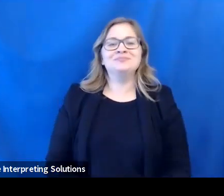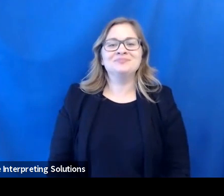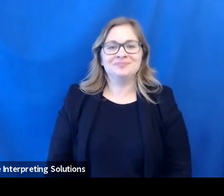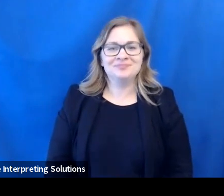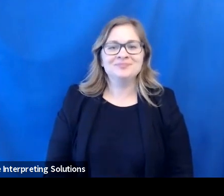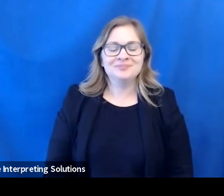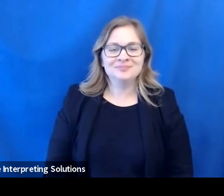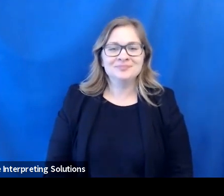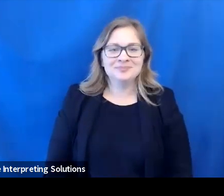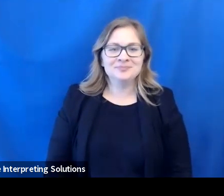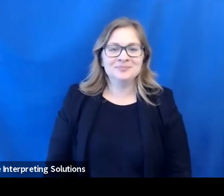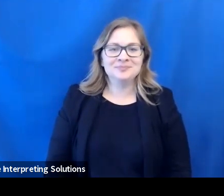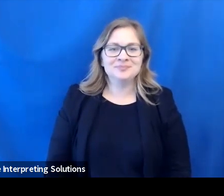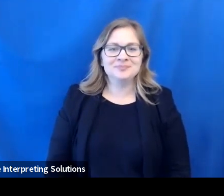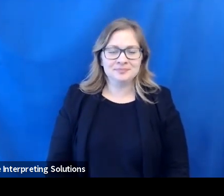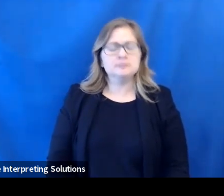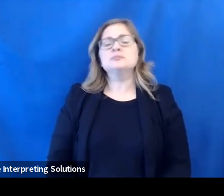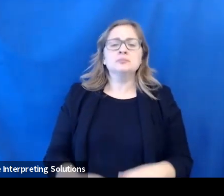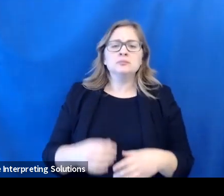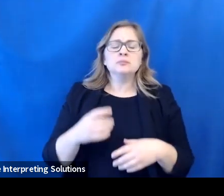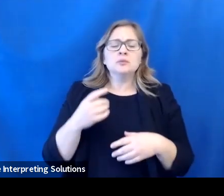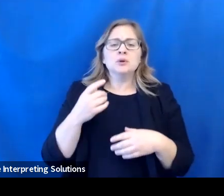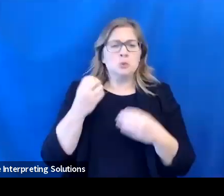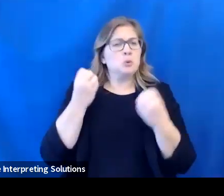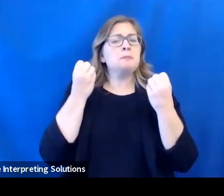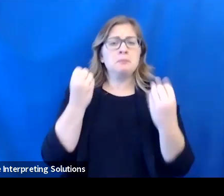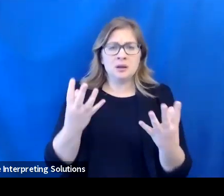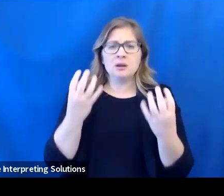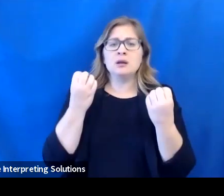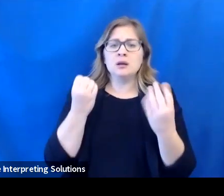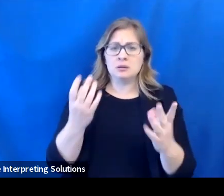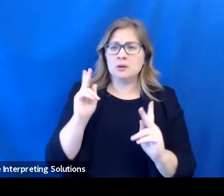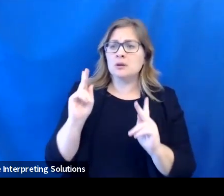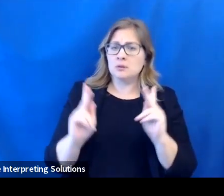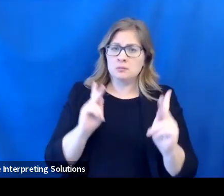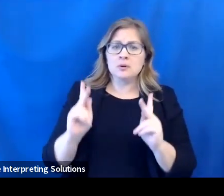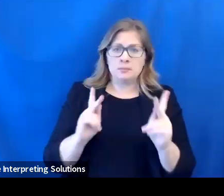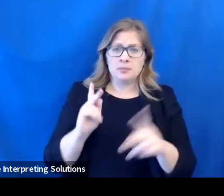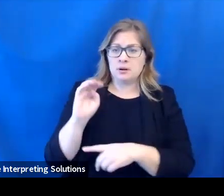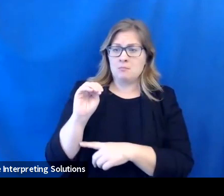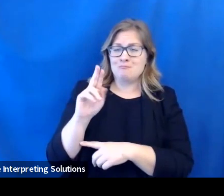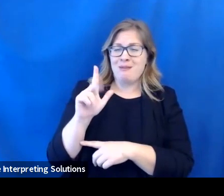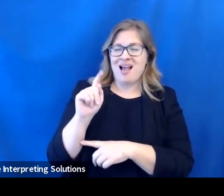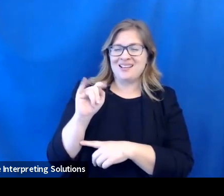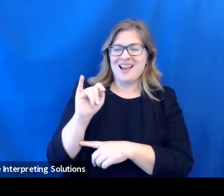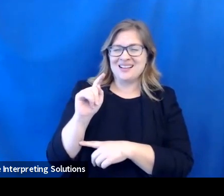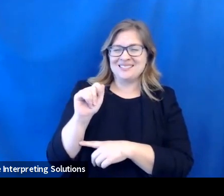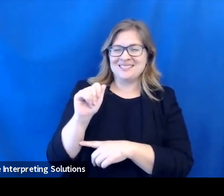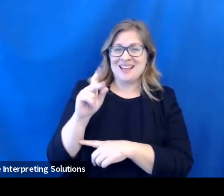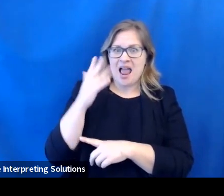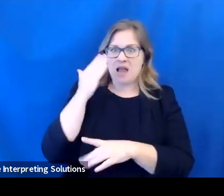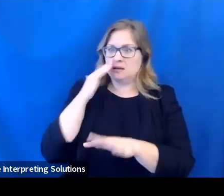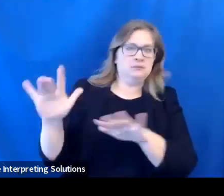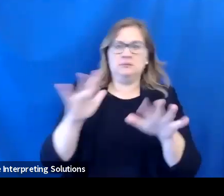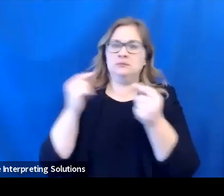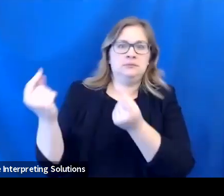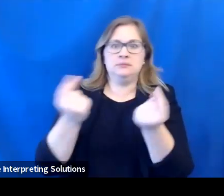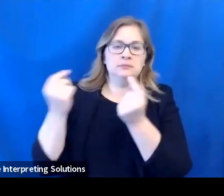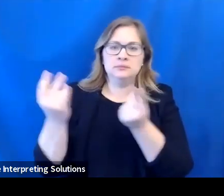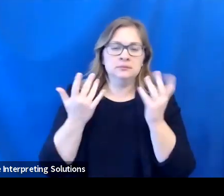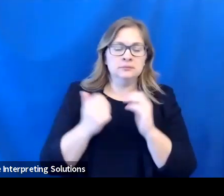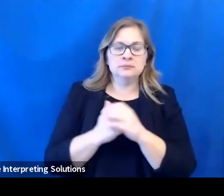And I will soon be signing another emergency executive order that puts the National Guard soldiers on duty in response to spring flooding